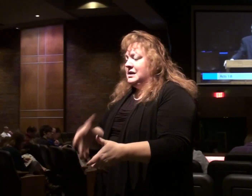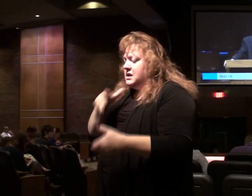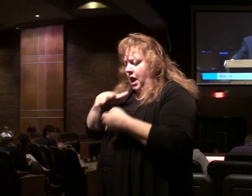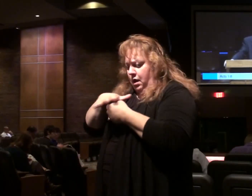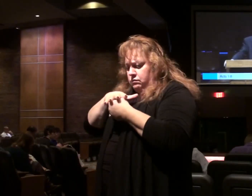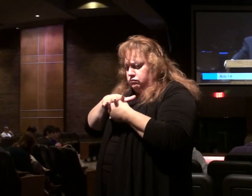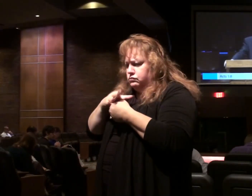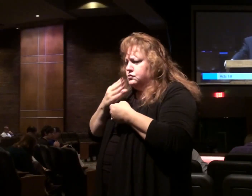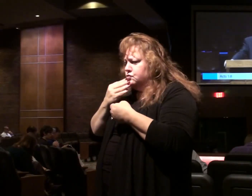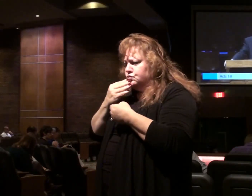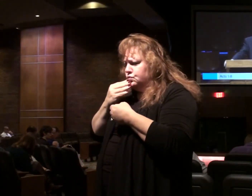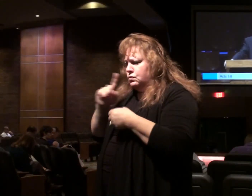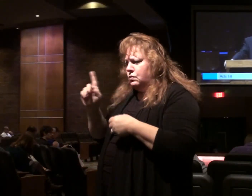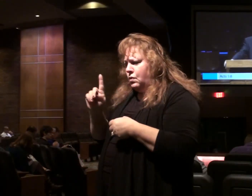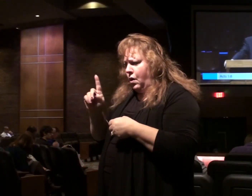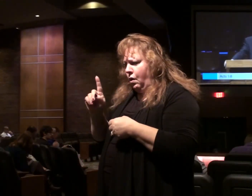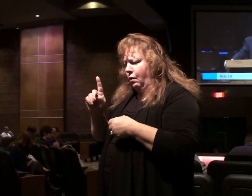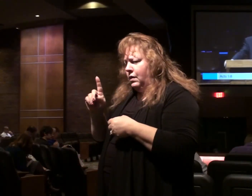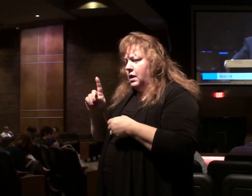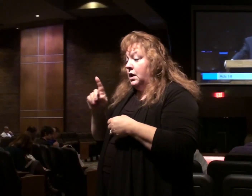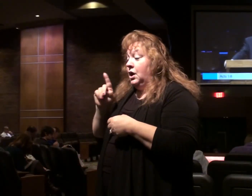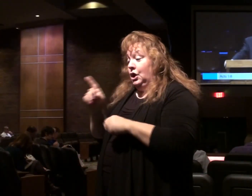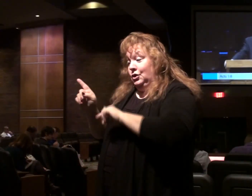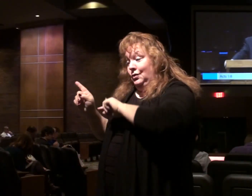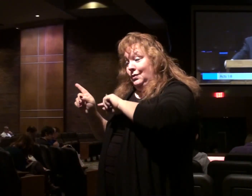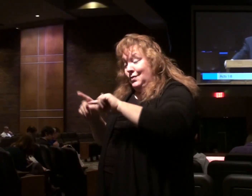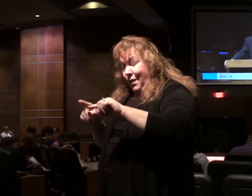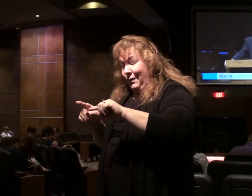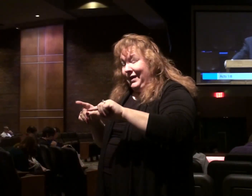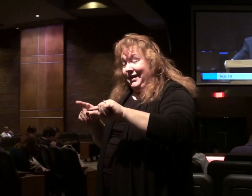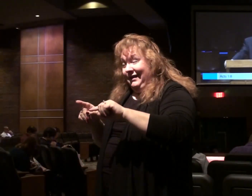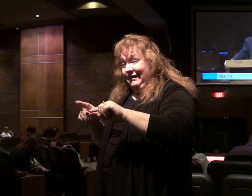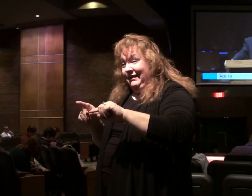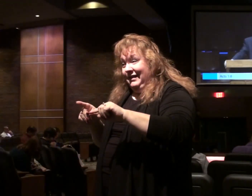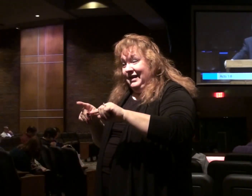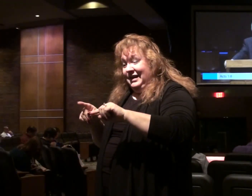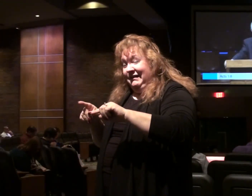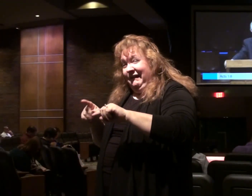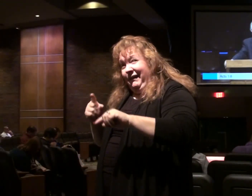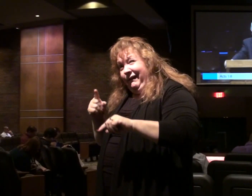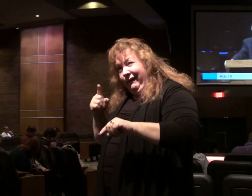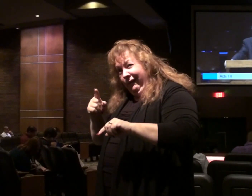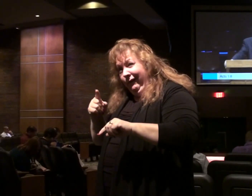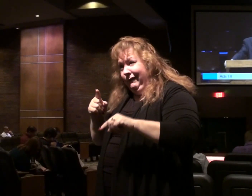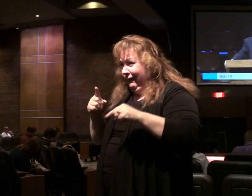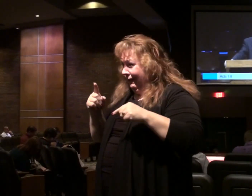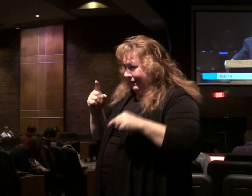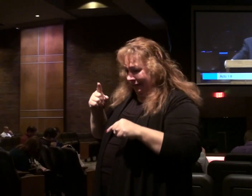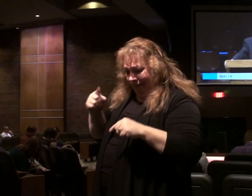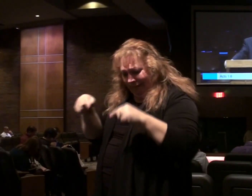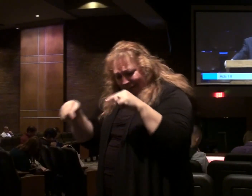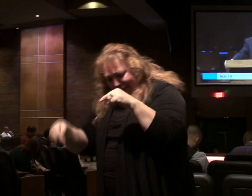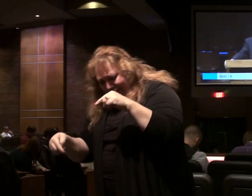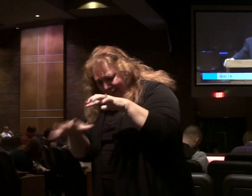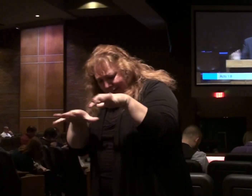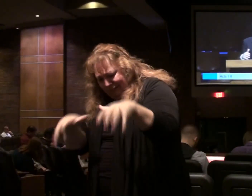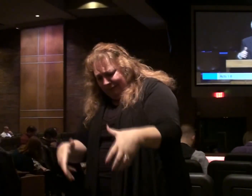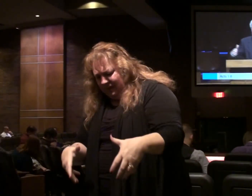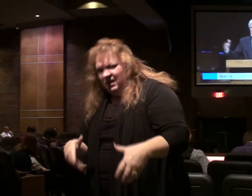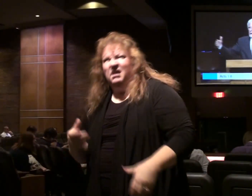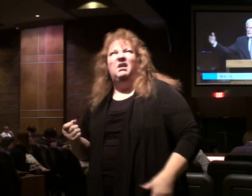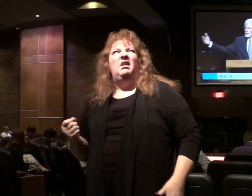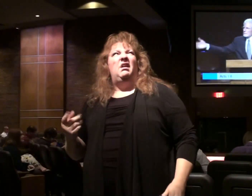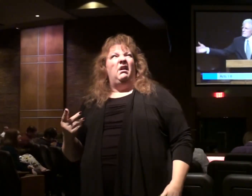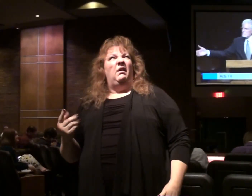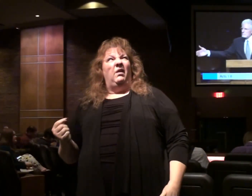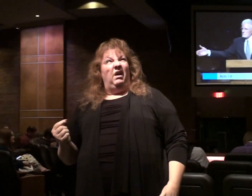Jewish areas. You're going out to uttermost parts of the earth. Now they don't understand.